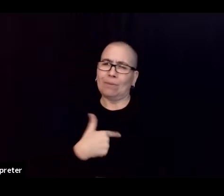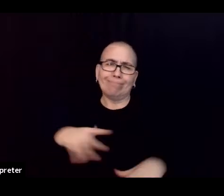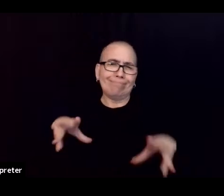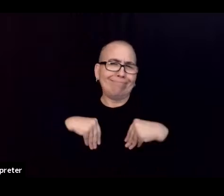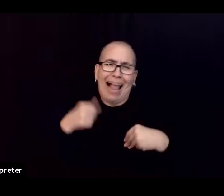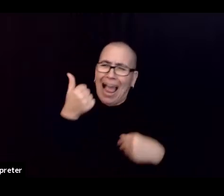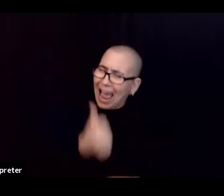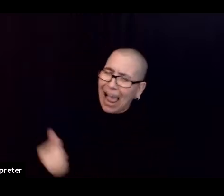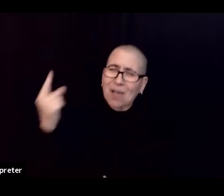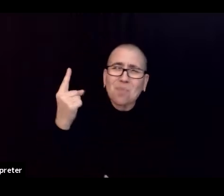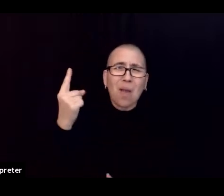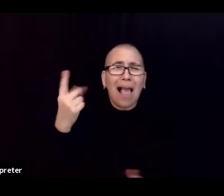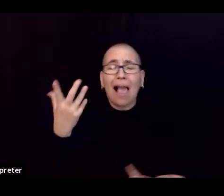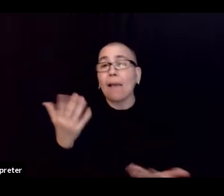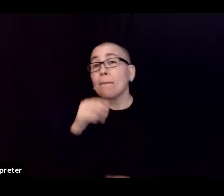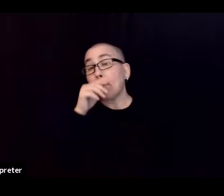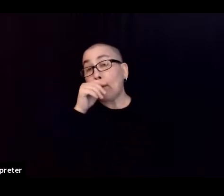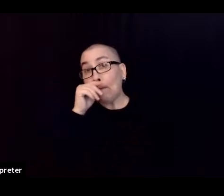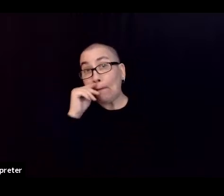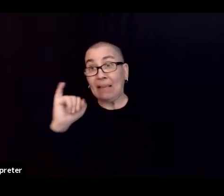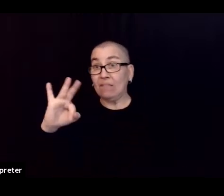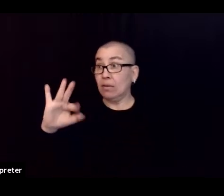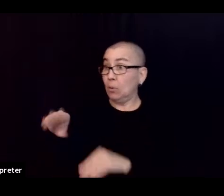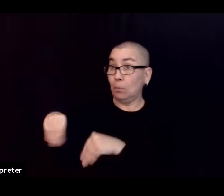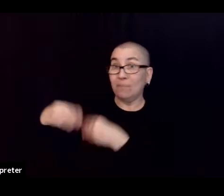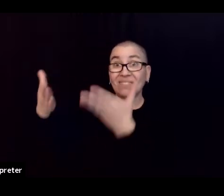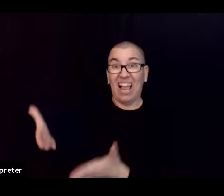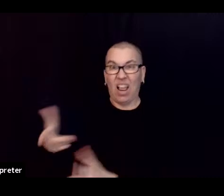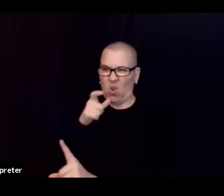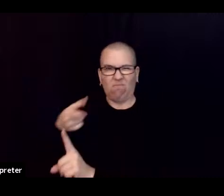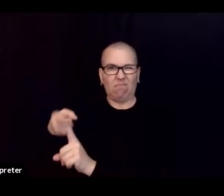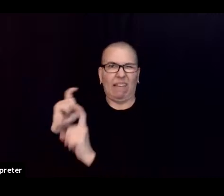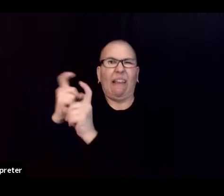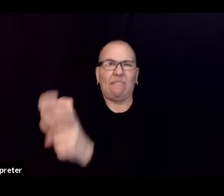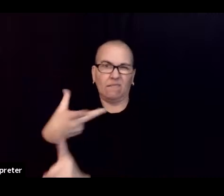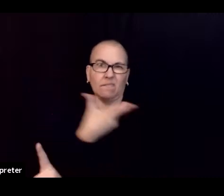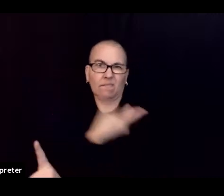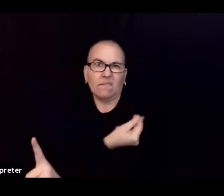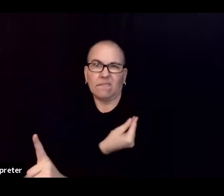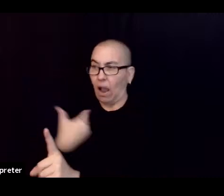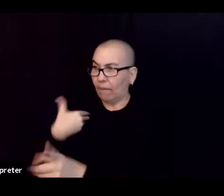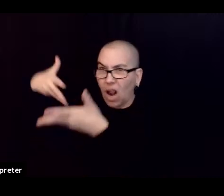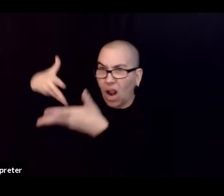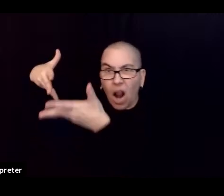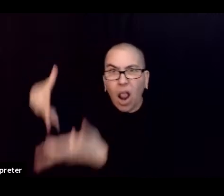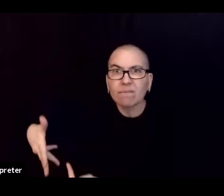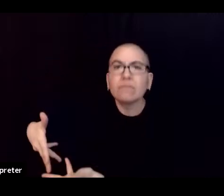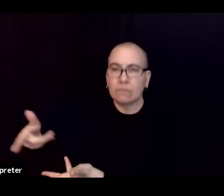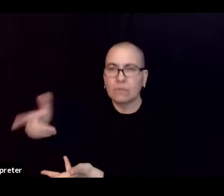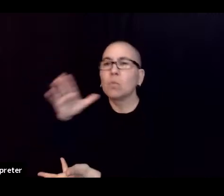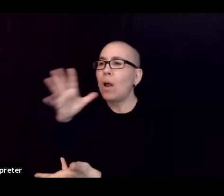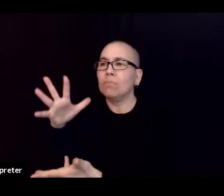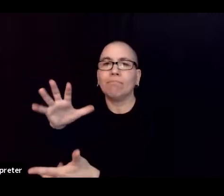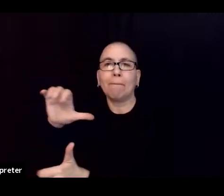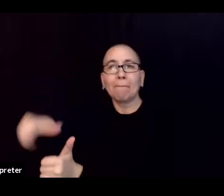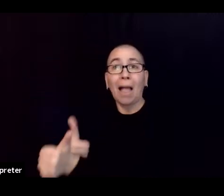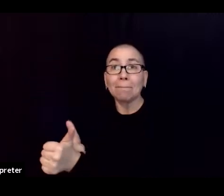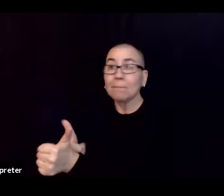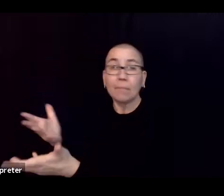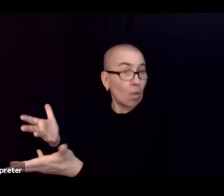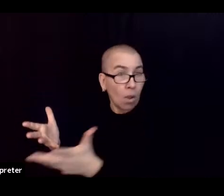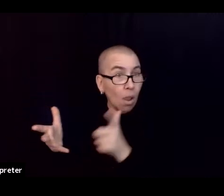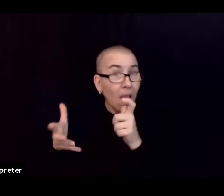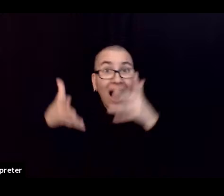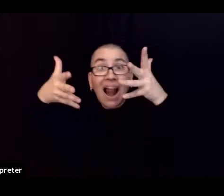providers using those doses for folks who are right there and in need. But that is very